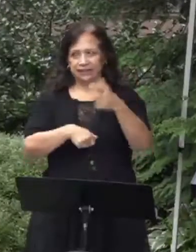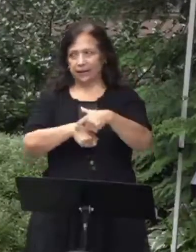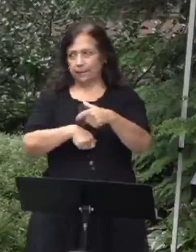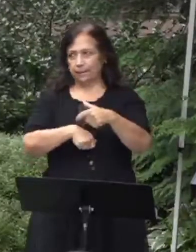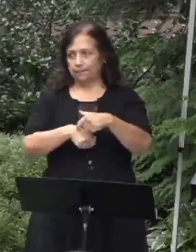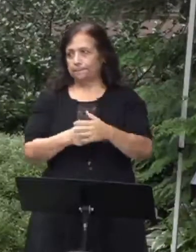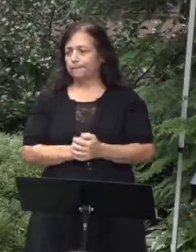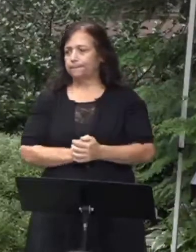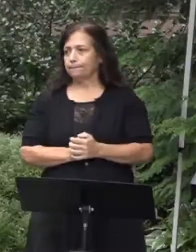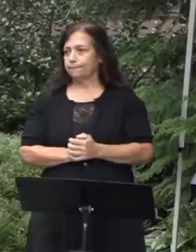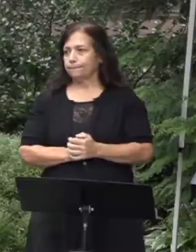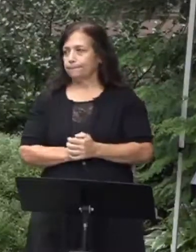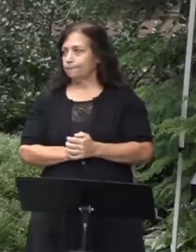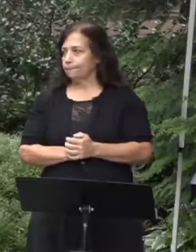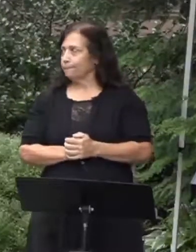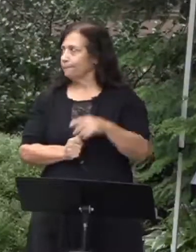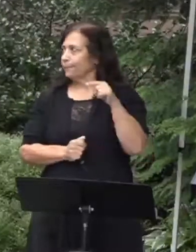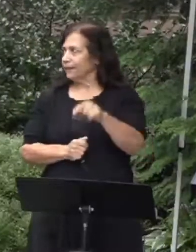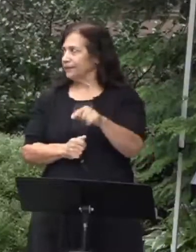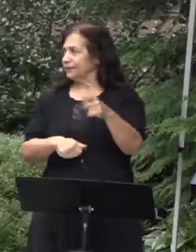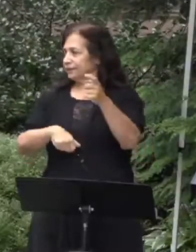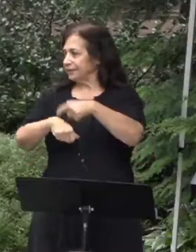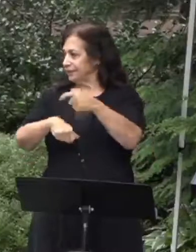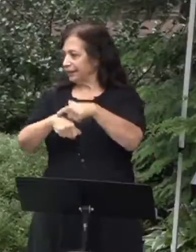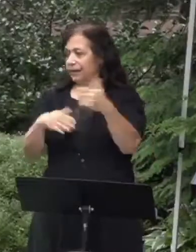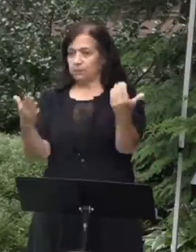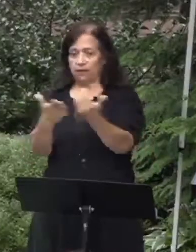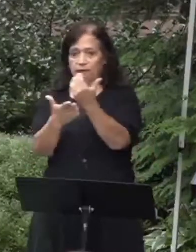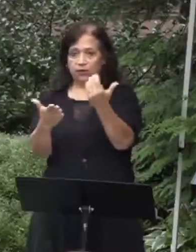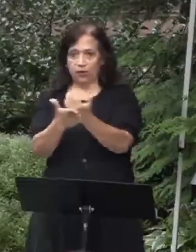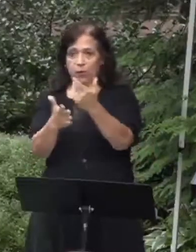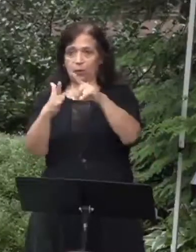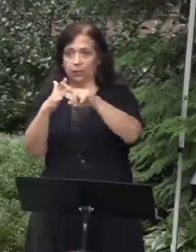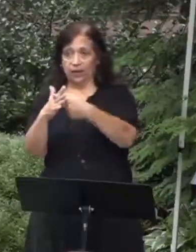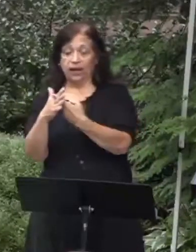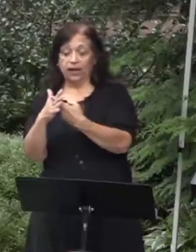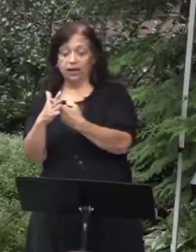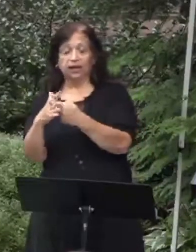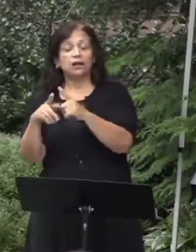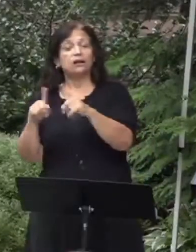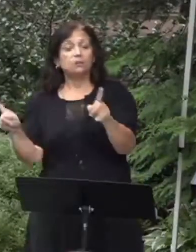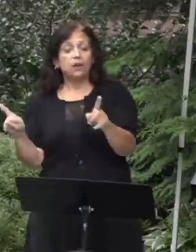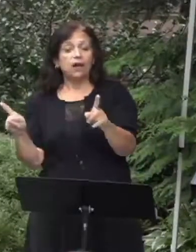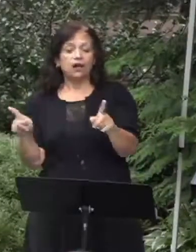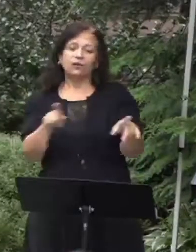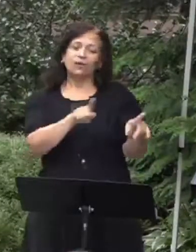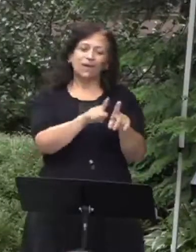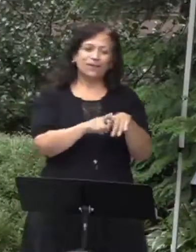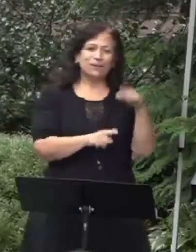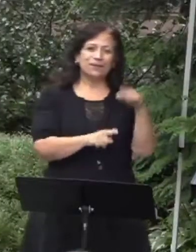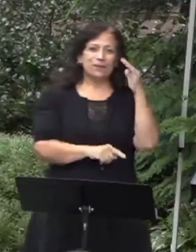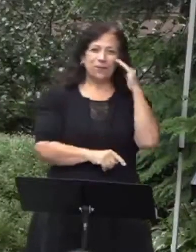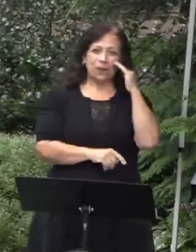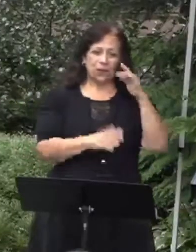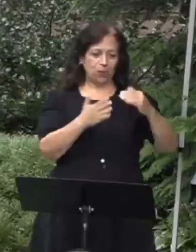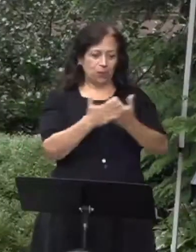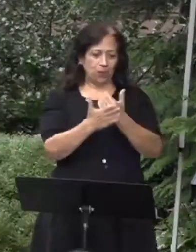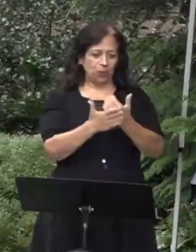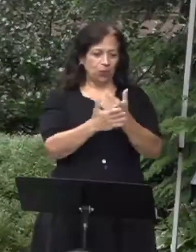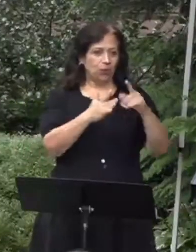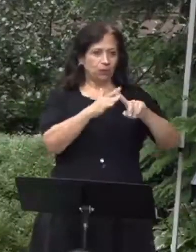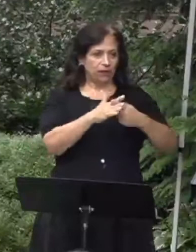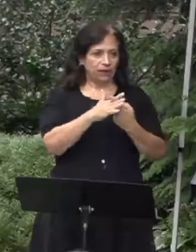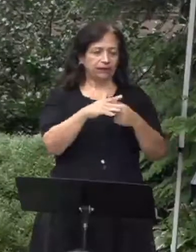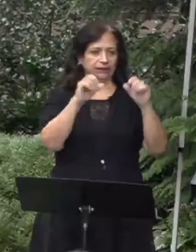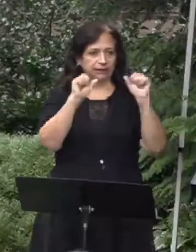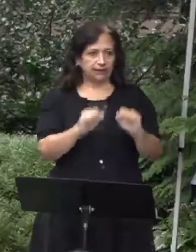time. It's a time of new beginnings. But we also know that new beginnings